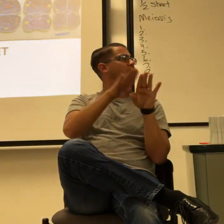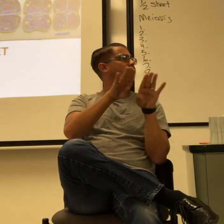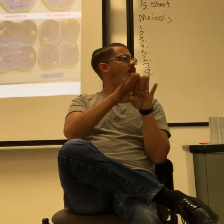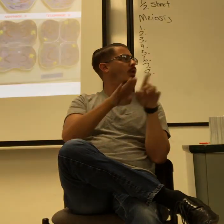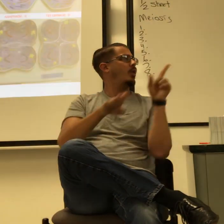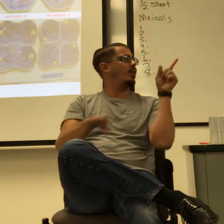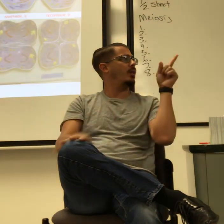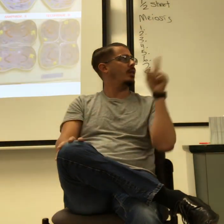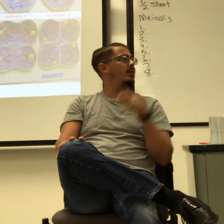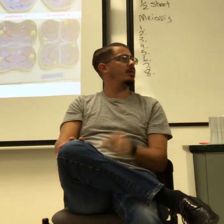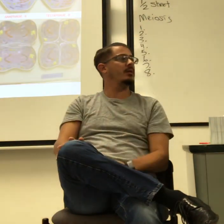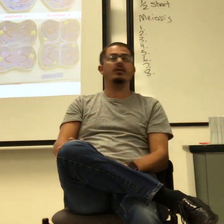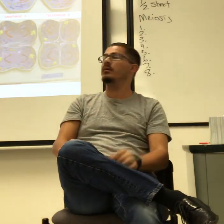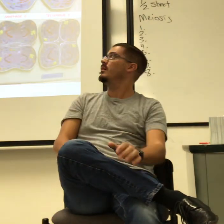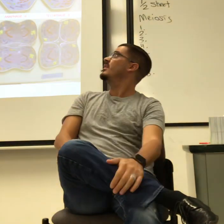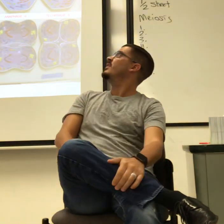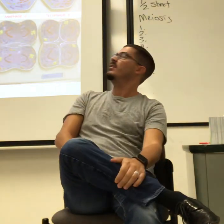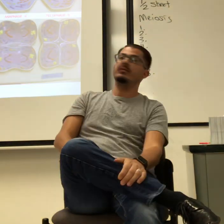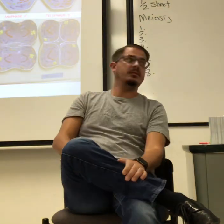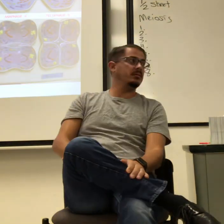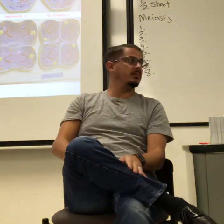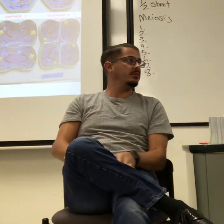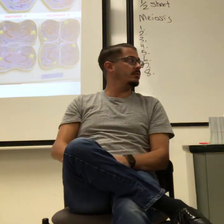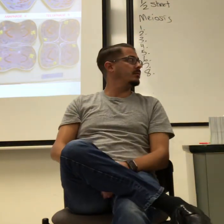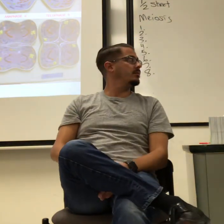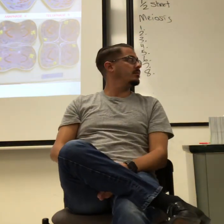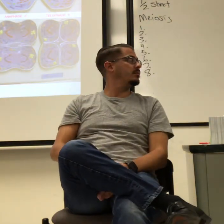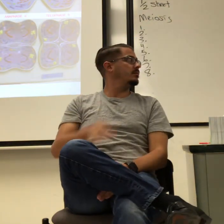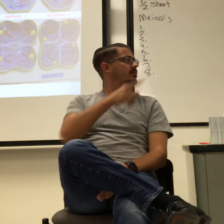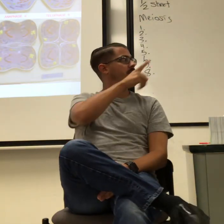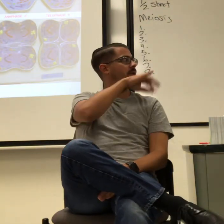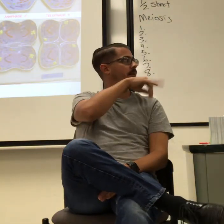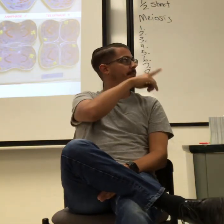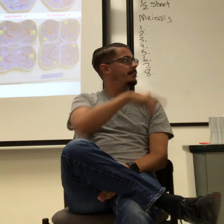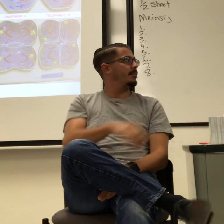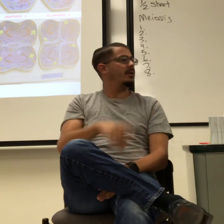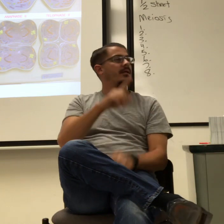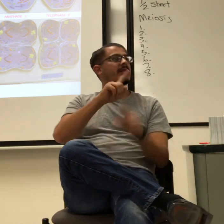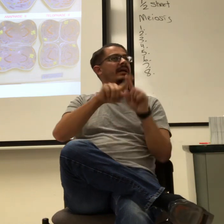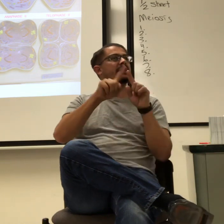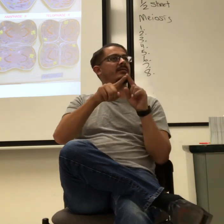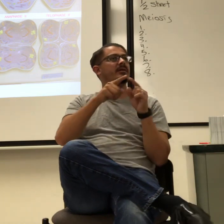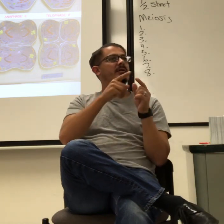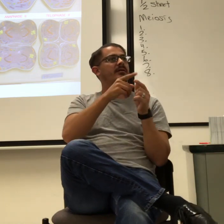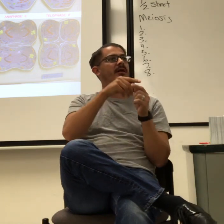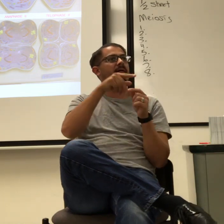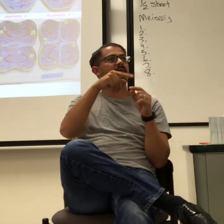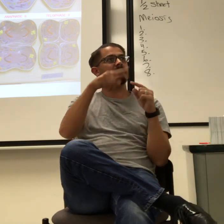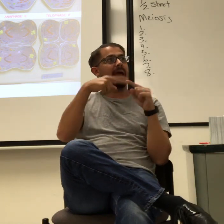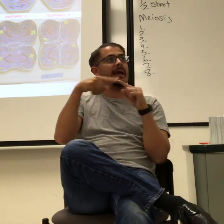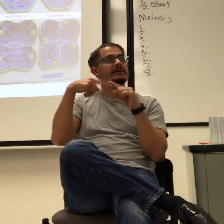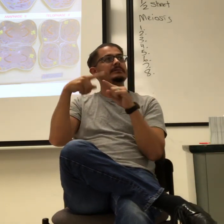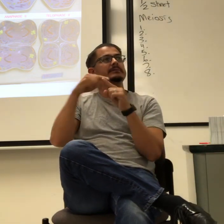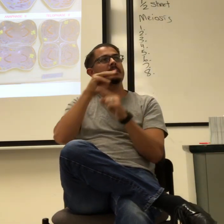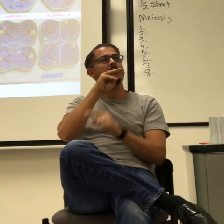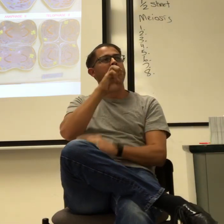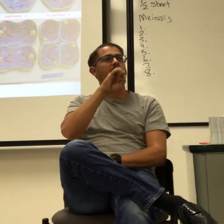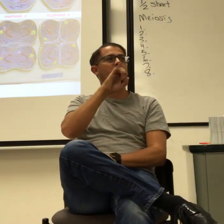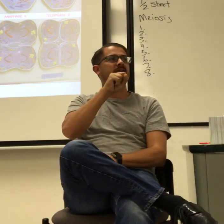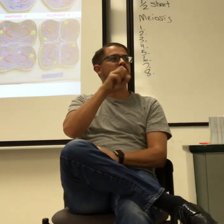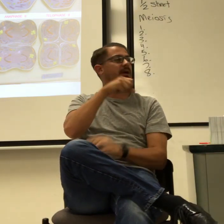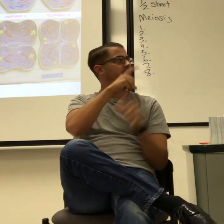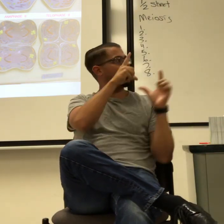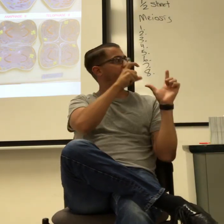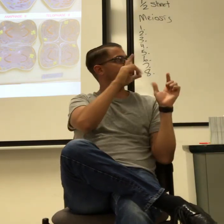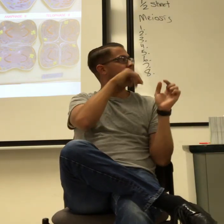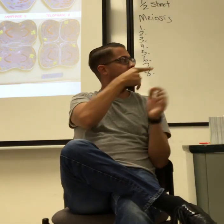the back. I keyed it out for you, you should be able to identify different phases of meiosis on that. So that might be worth taking a look